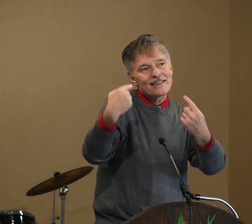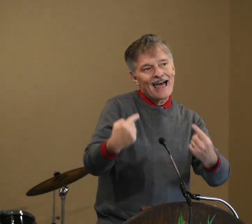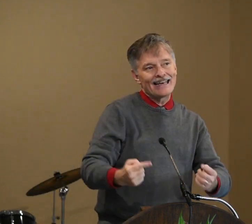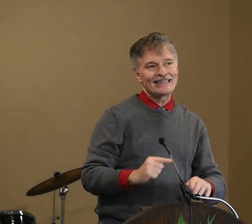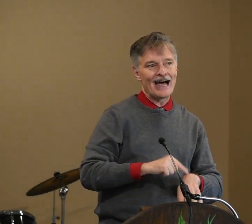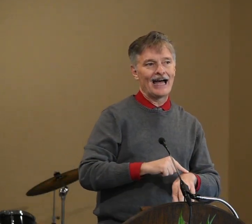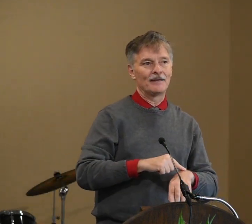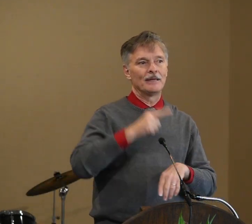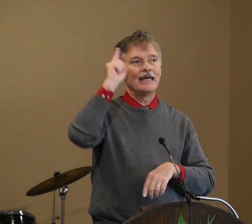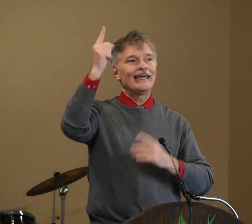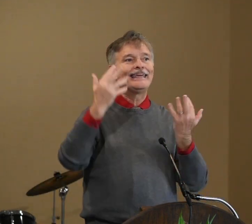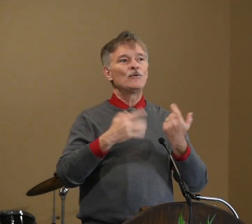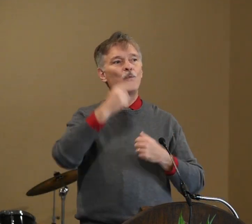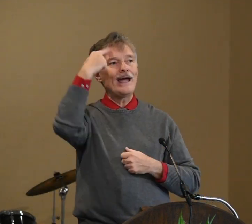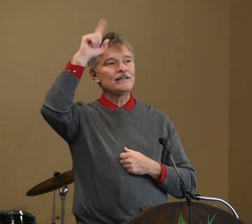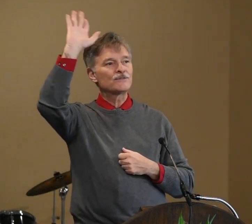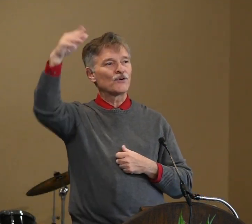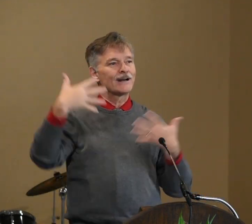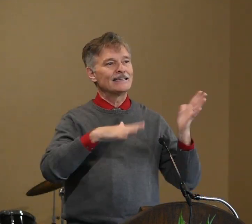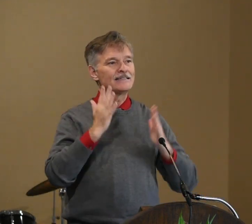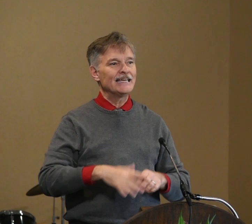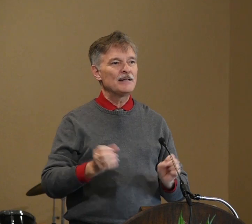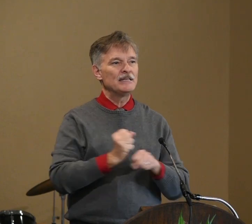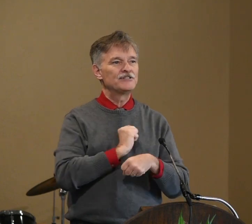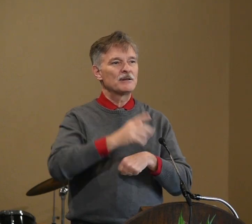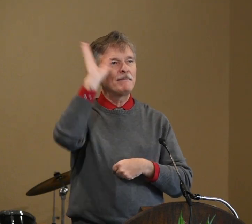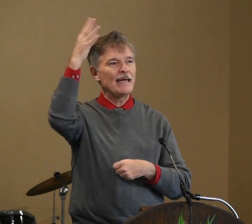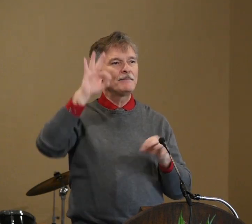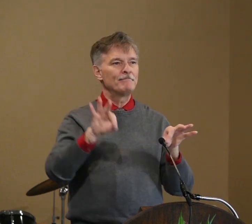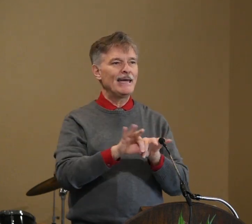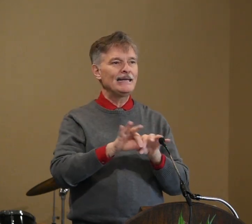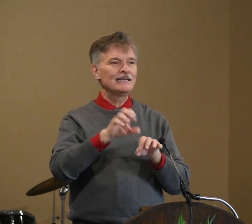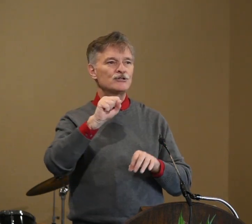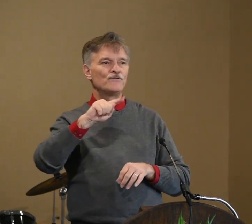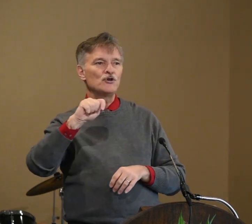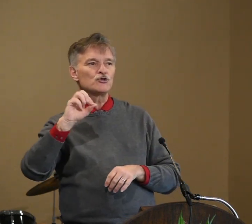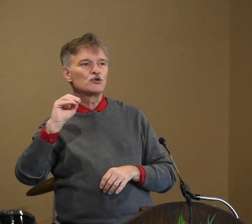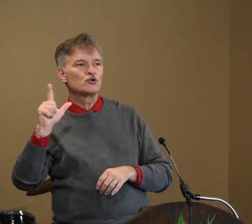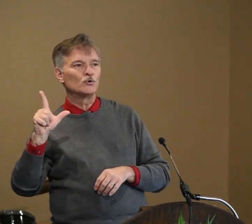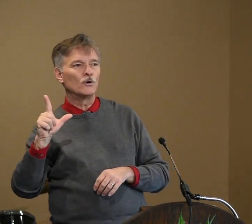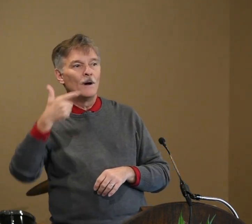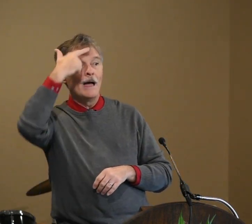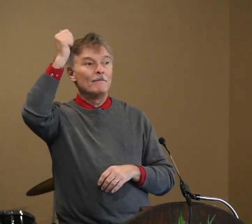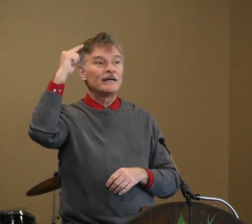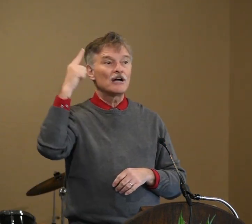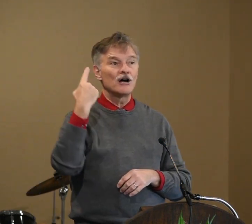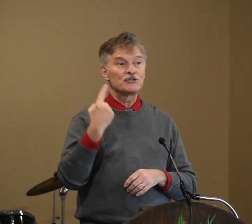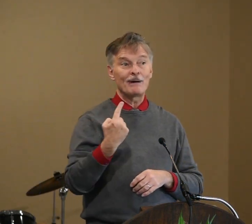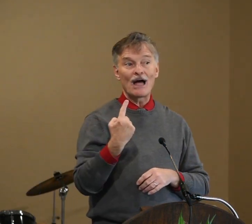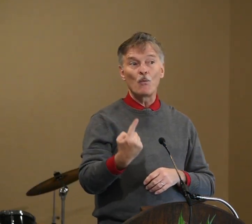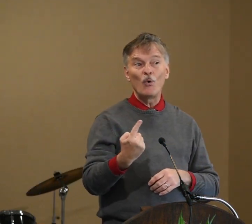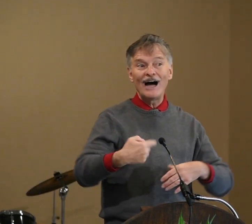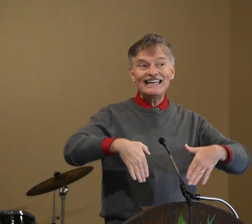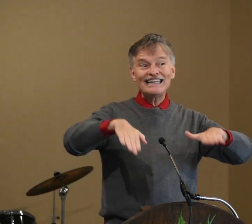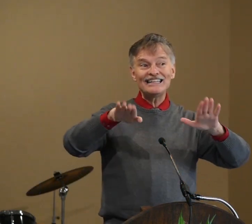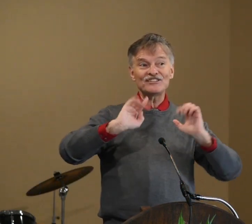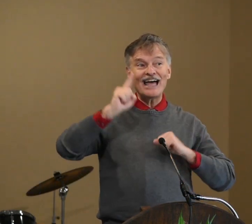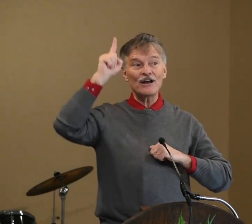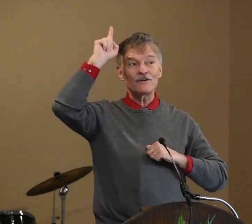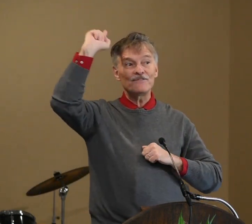that time, he waits for his enemies to be made his footstool, because by one